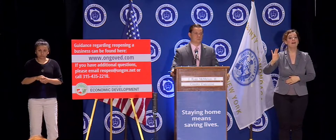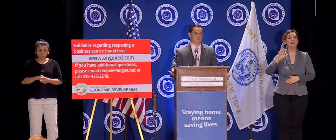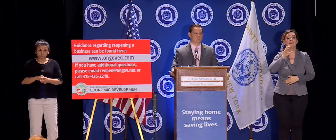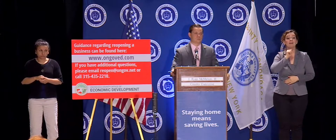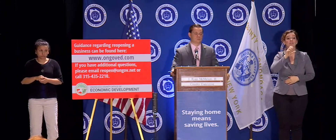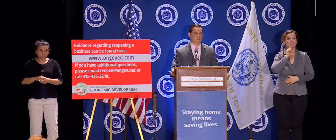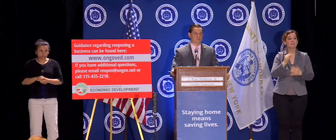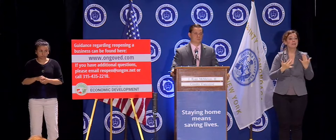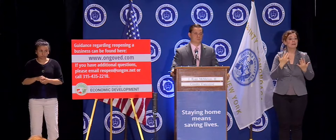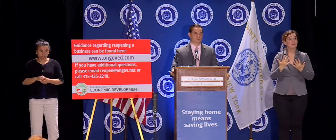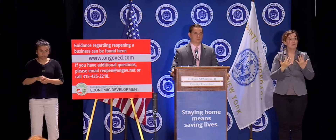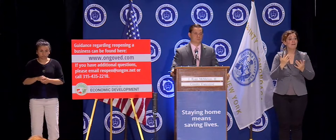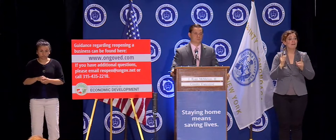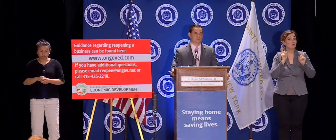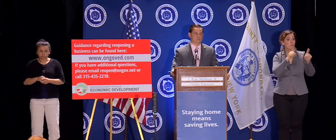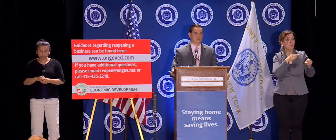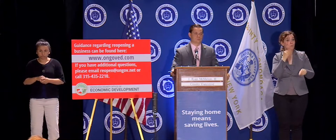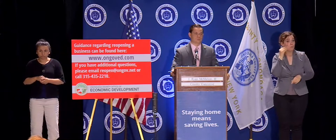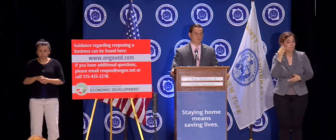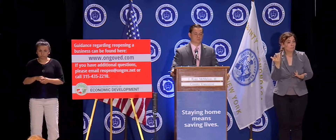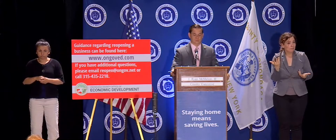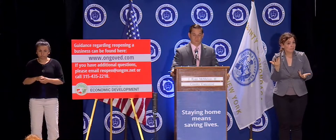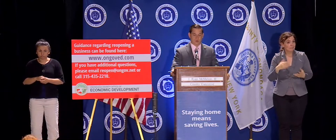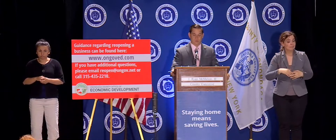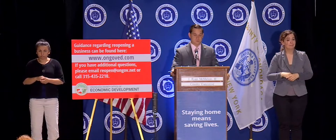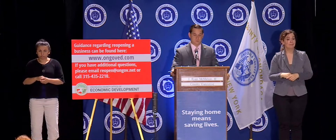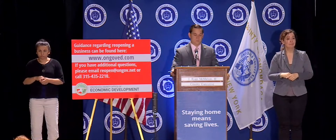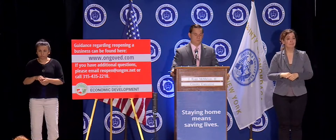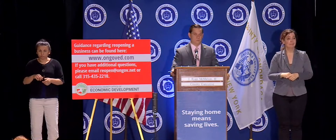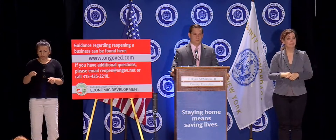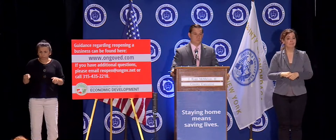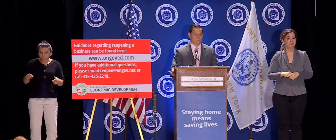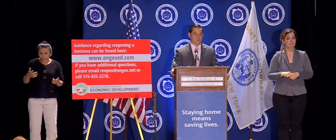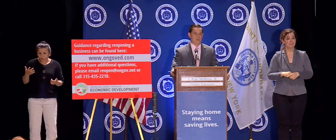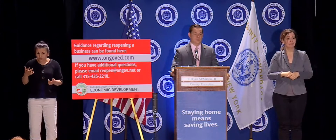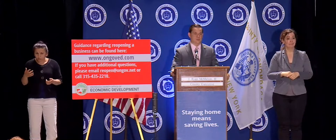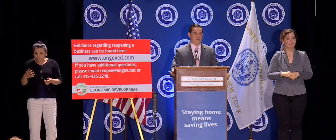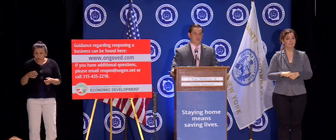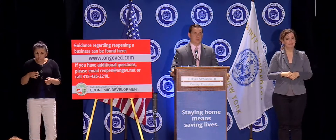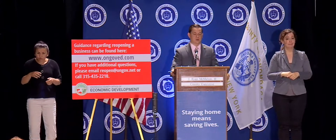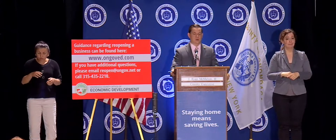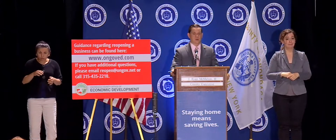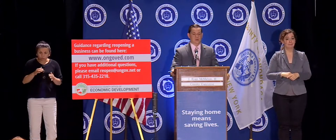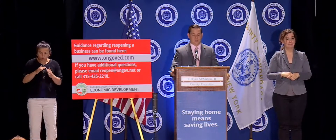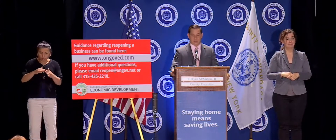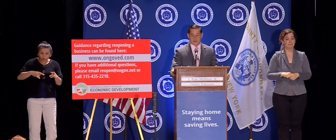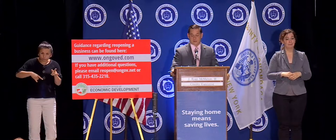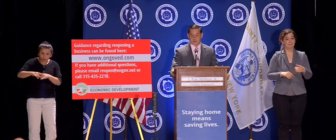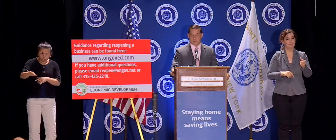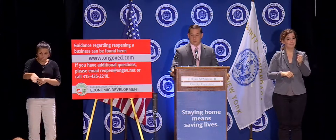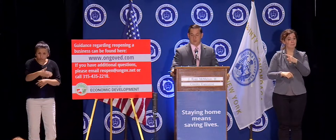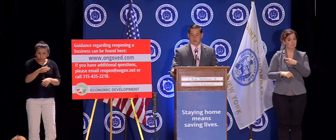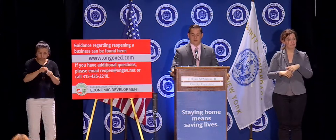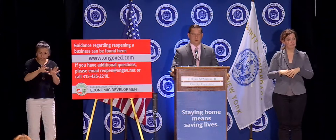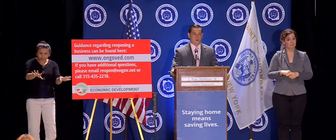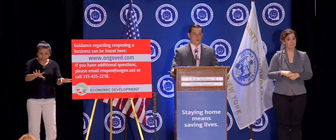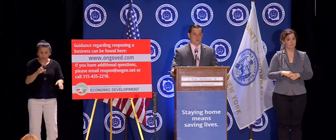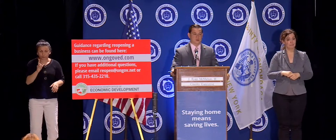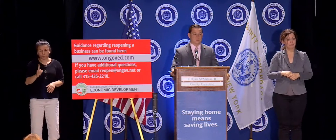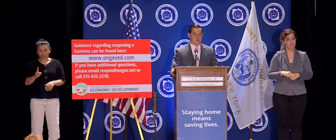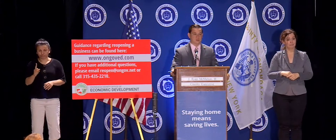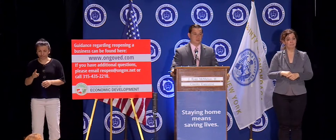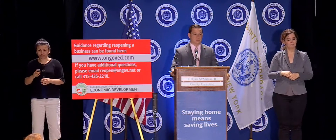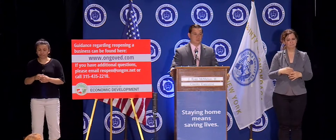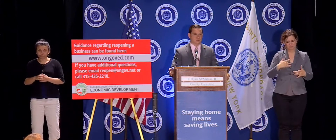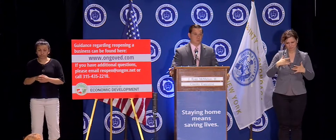COVID positive and then going into a nursing home and bringing the virus there? Because No. that seems to be the concern. That is the that concern. executive order. Yeah, that's the concern, but these are folks